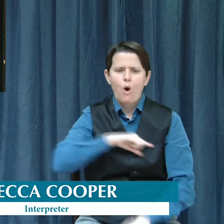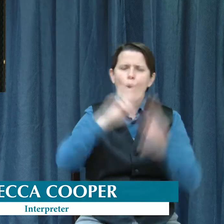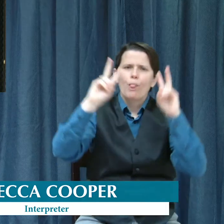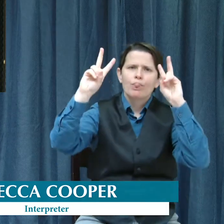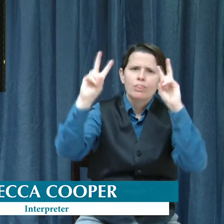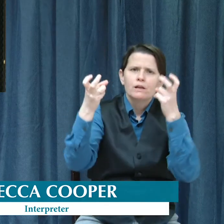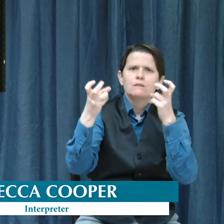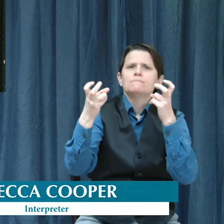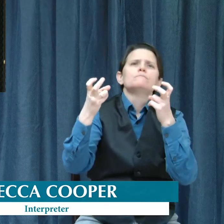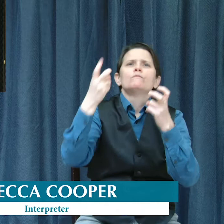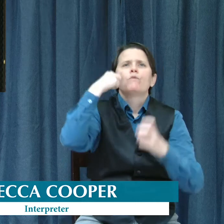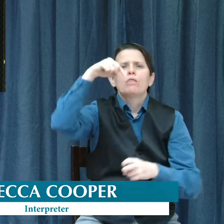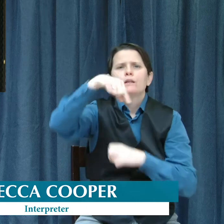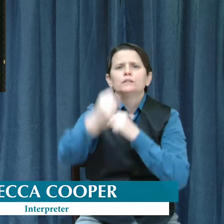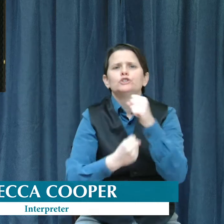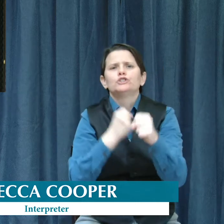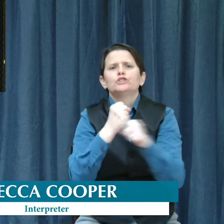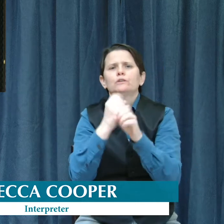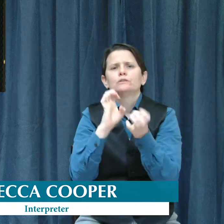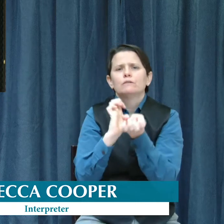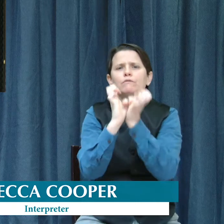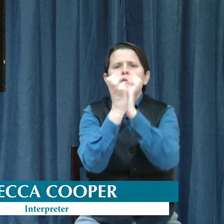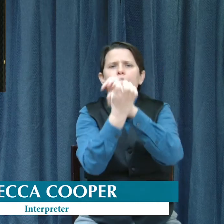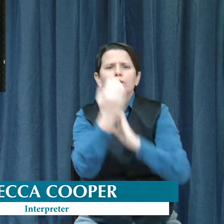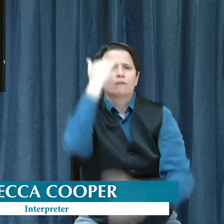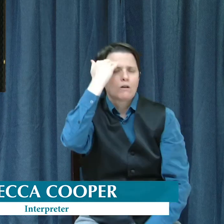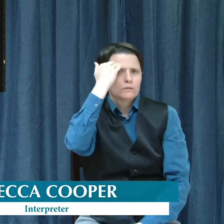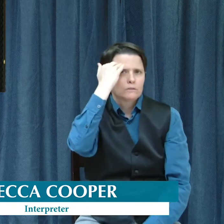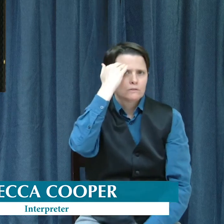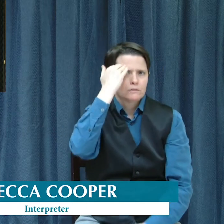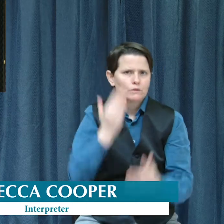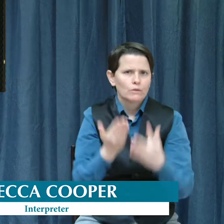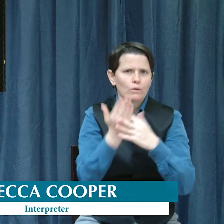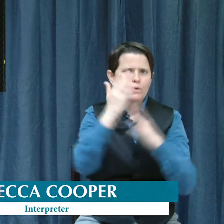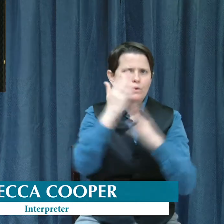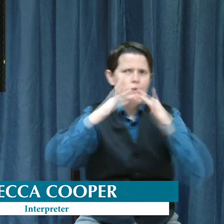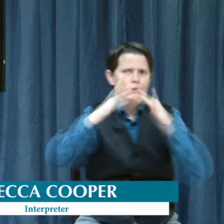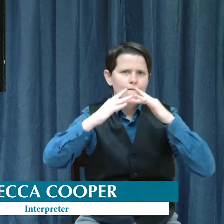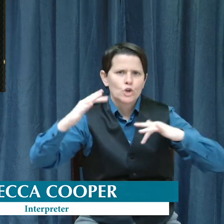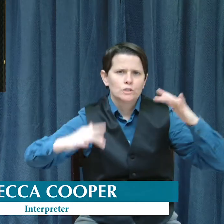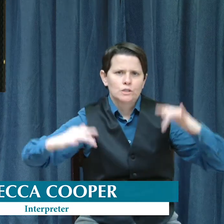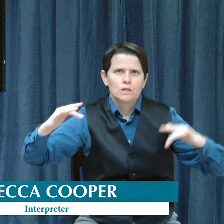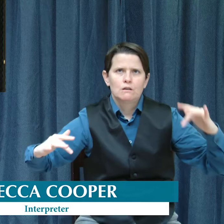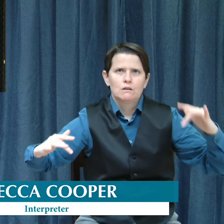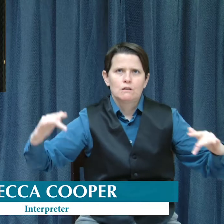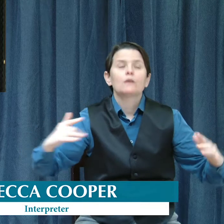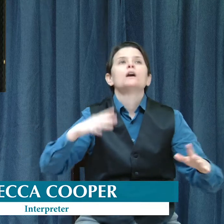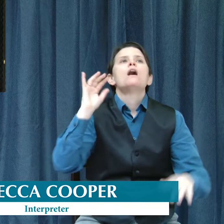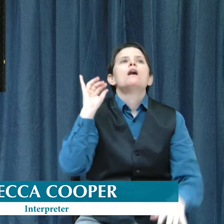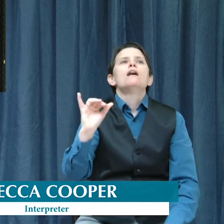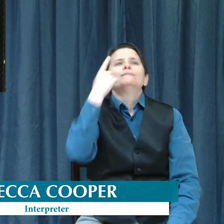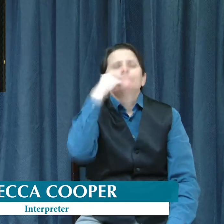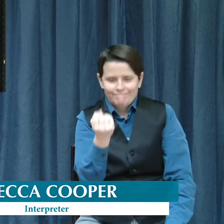our theme for this year is evolving consciousness through diversity. I went, oh, I got it. I